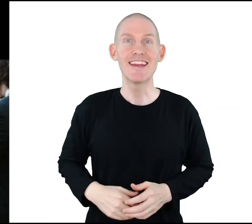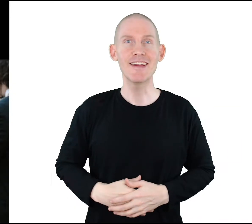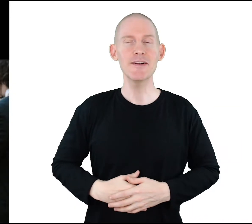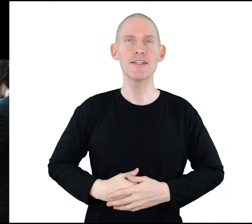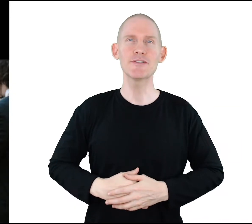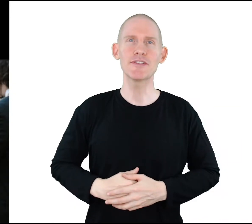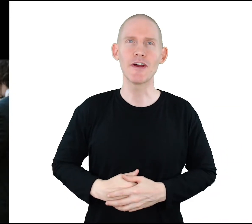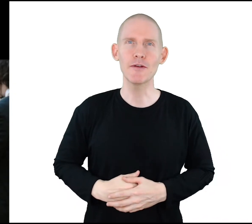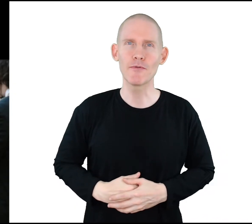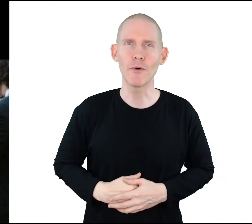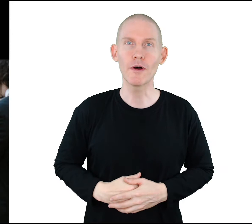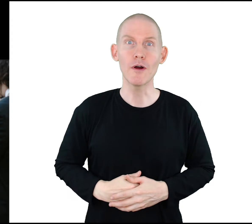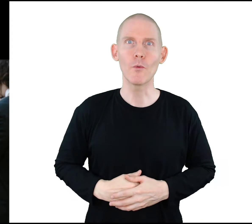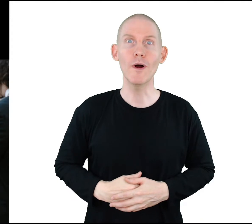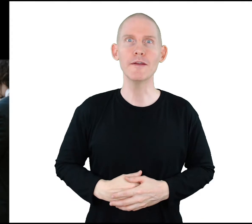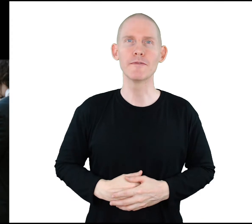Here is the sign for wife.